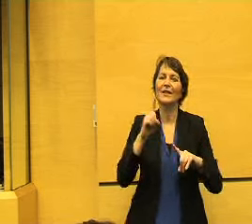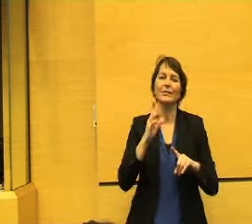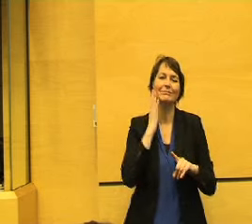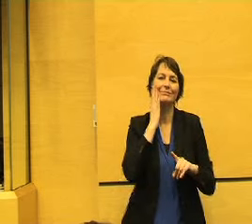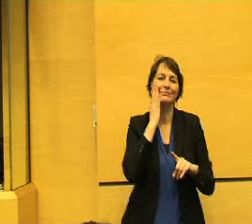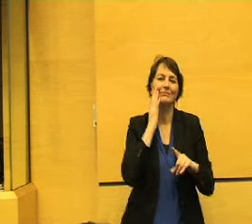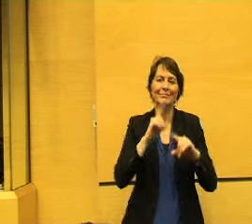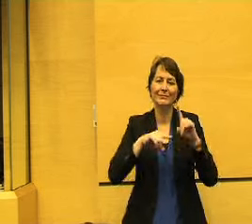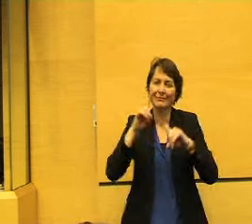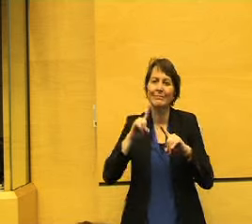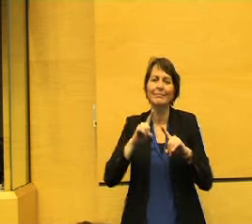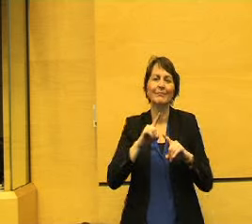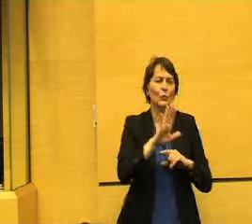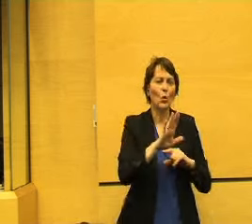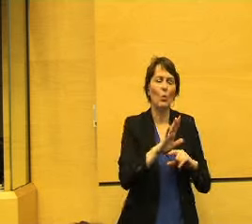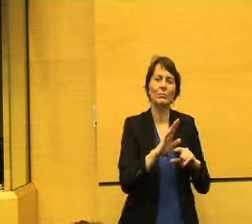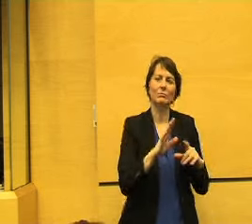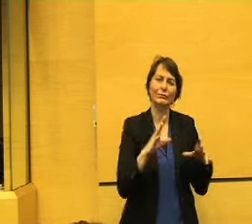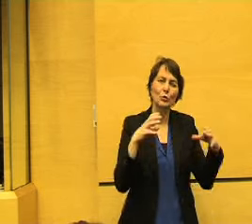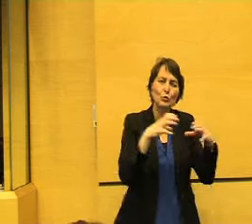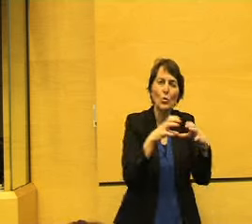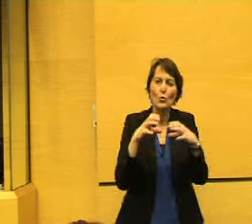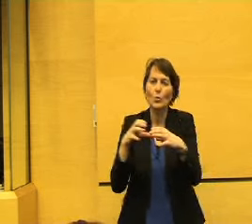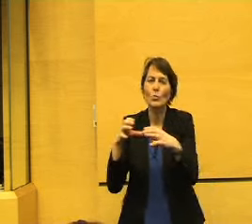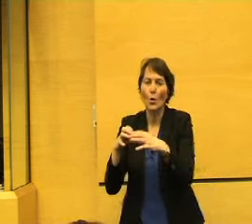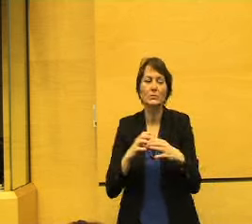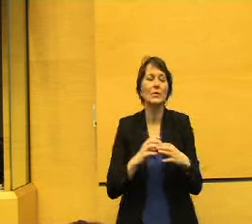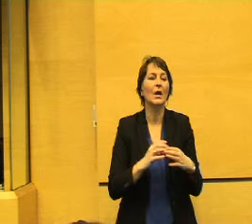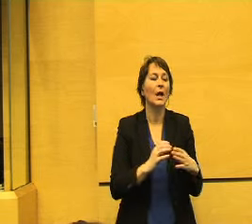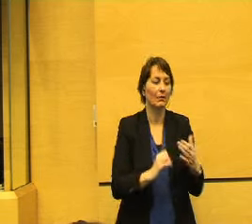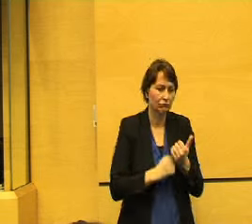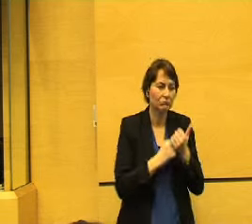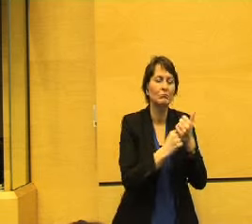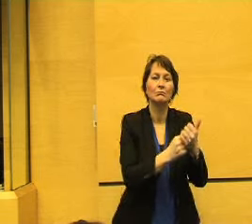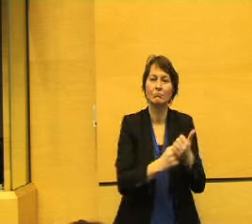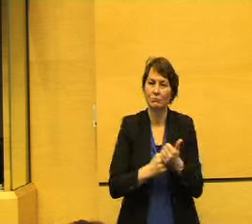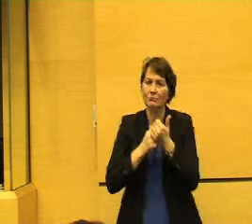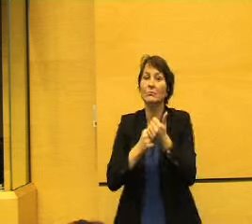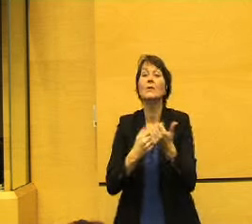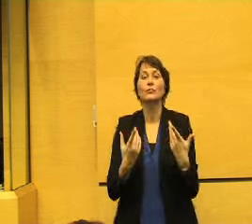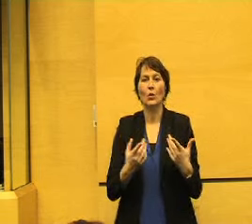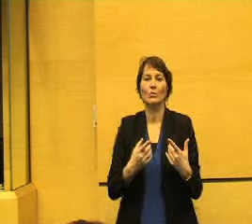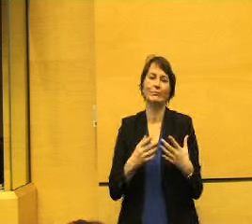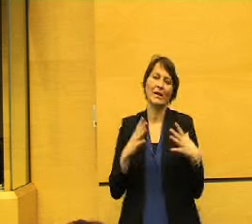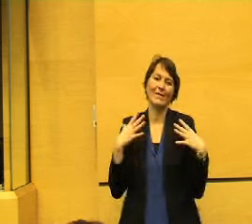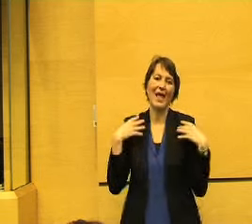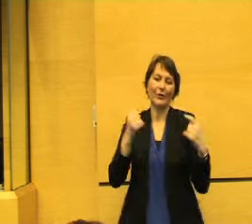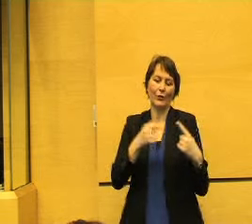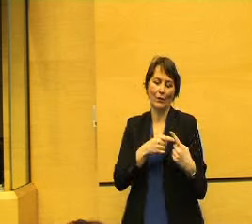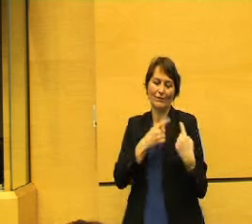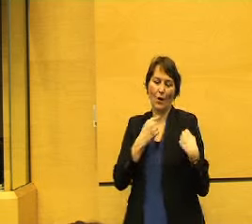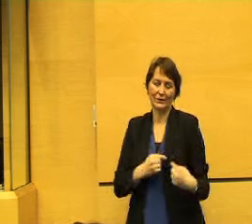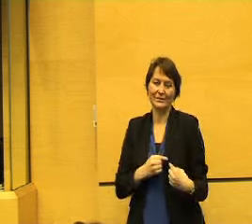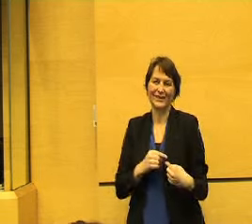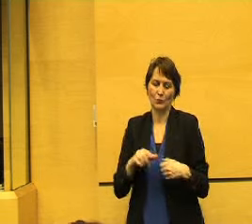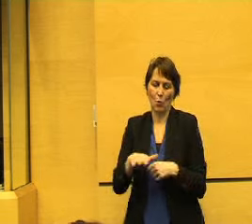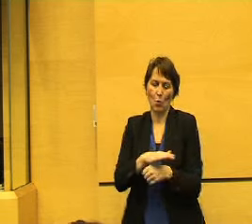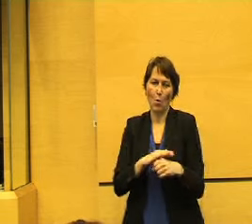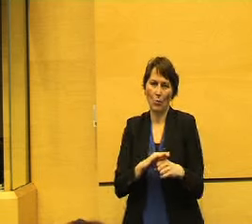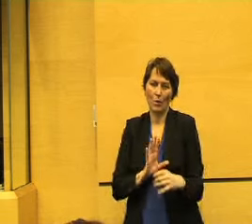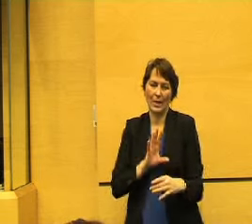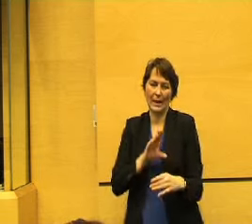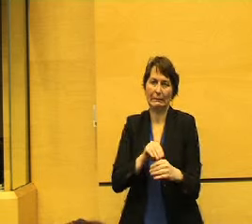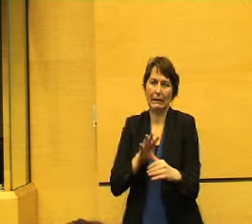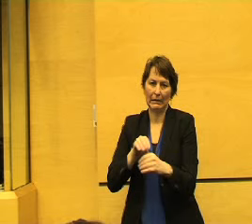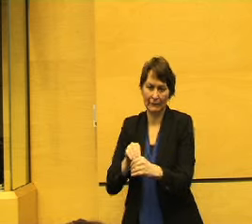to ethnic groups also get this kind of services through the health volunteers at the local level, also